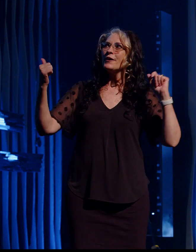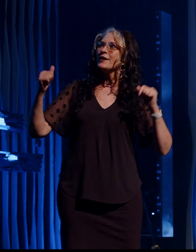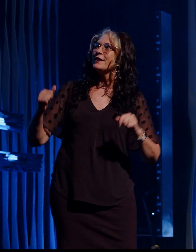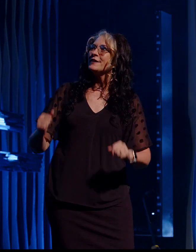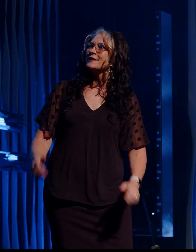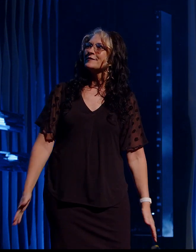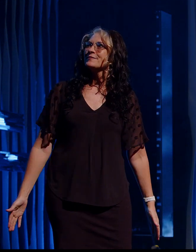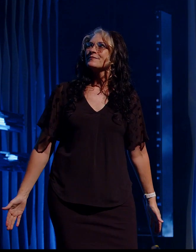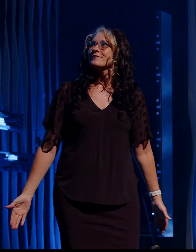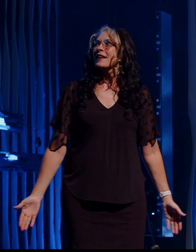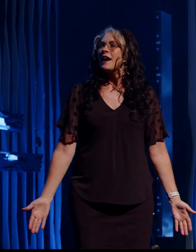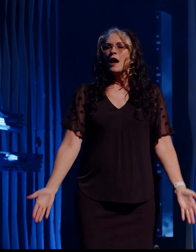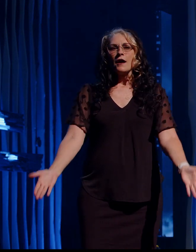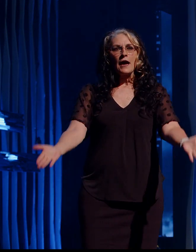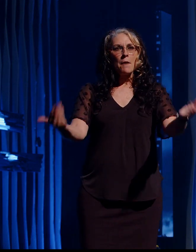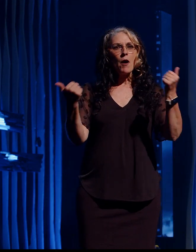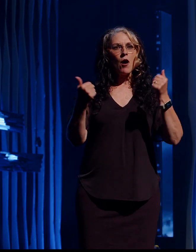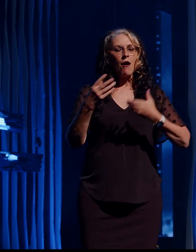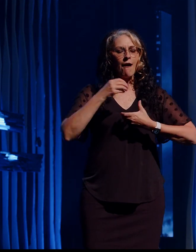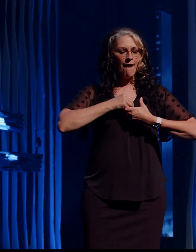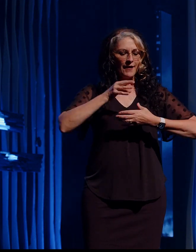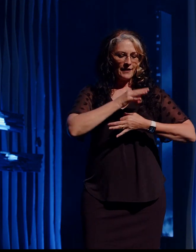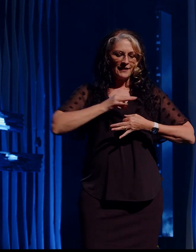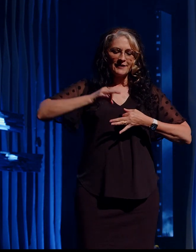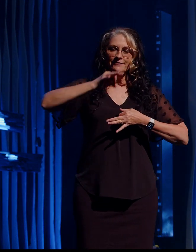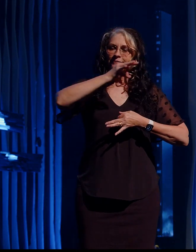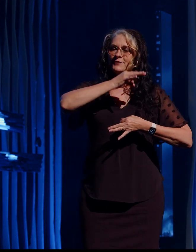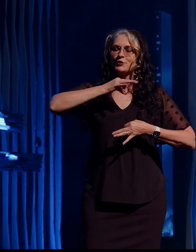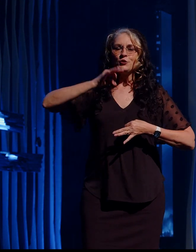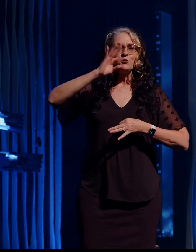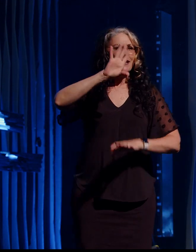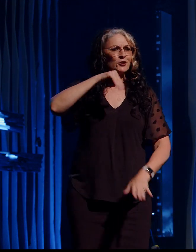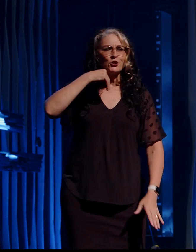Lord. So you say, come on my soul, yeah.